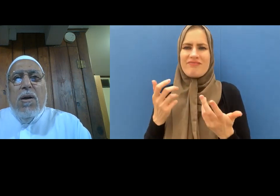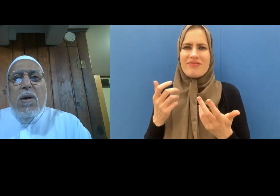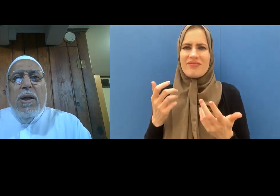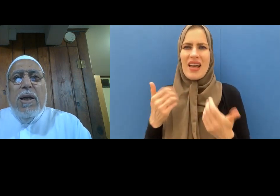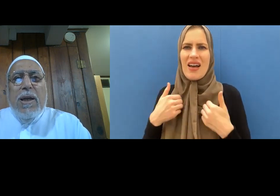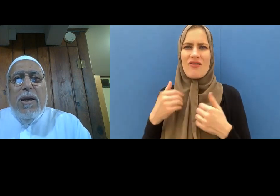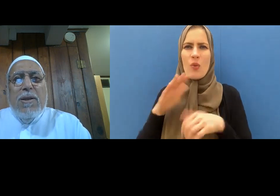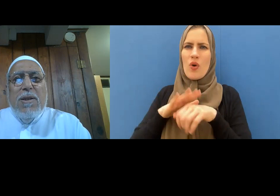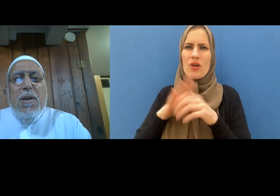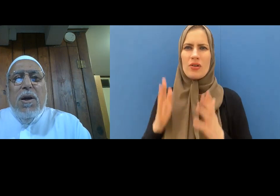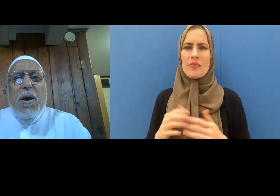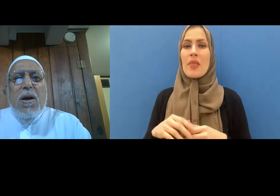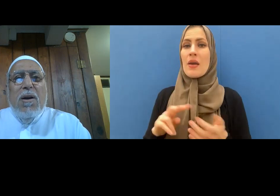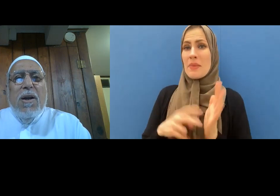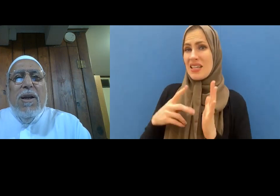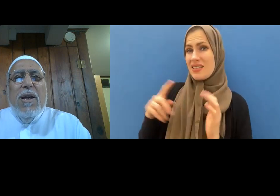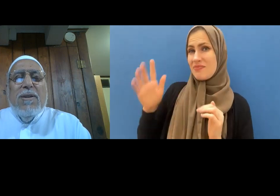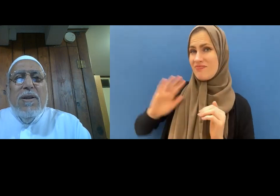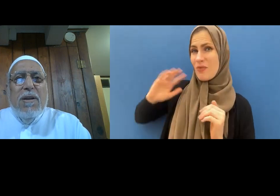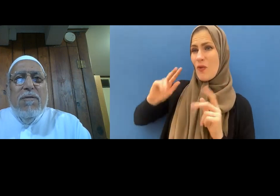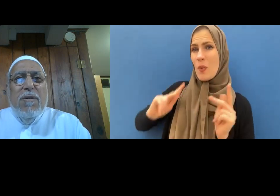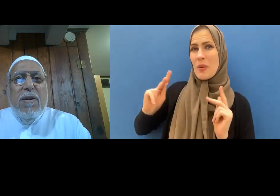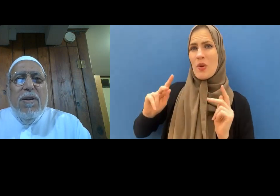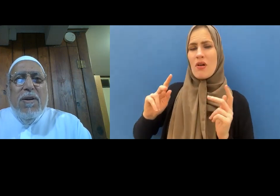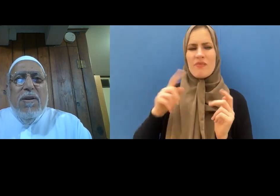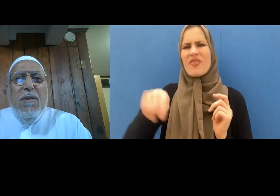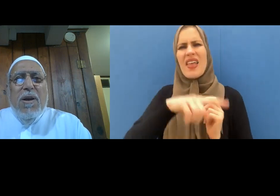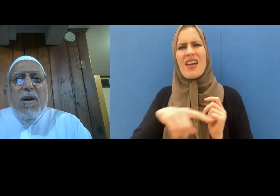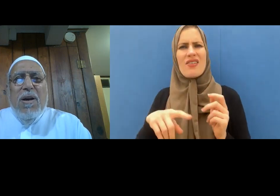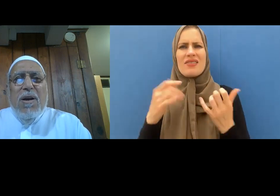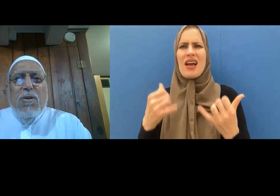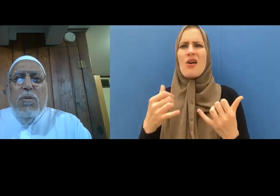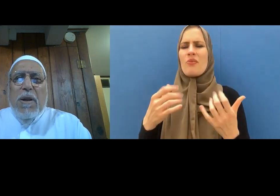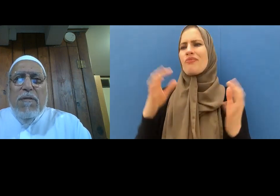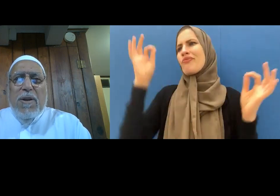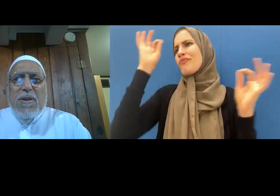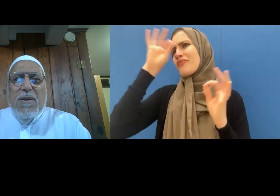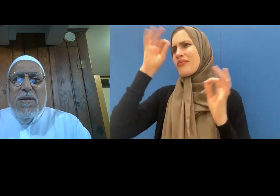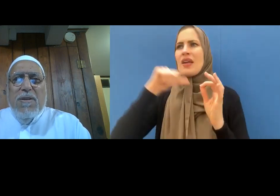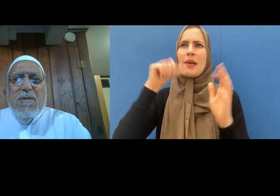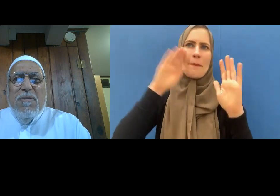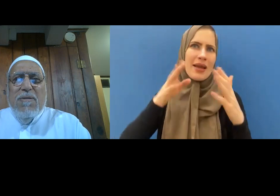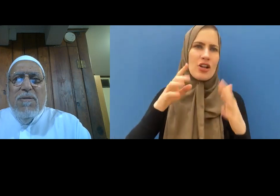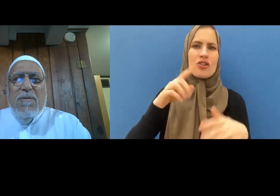are heedless, they are inattentive, they are oblivious.